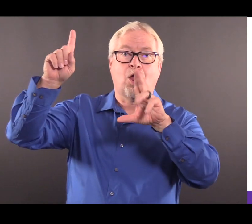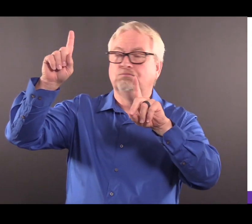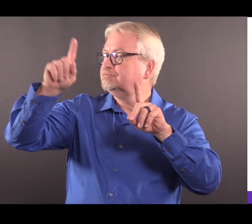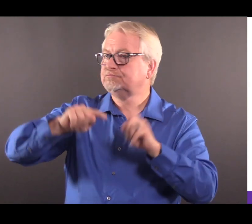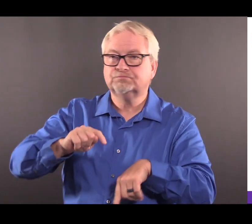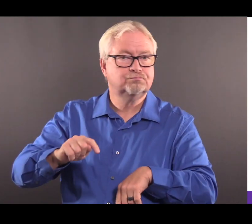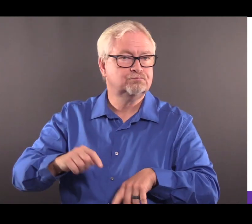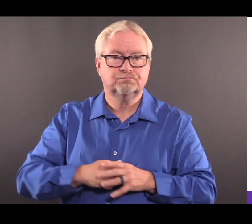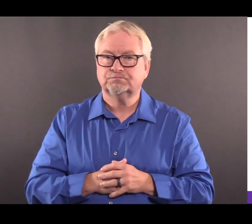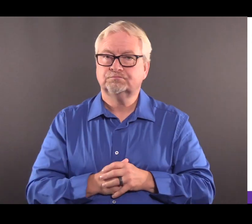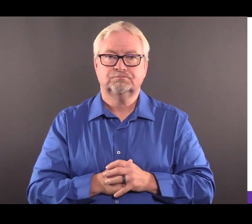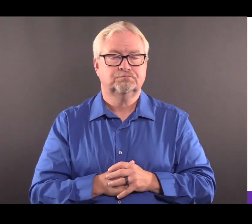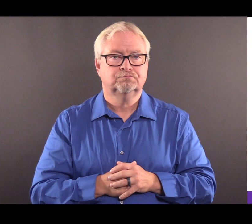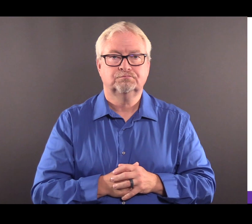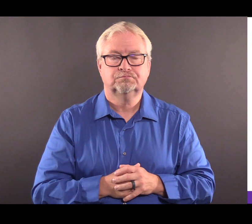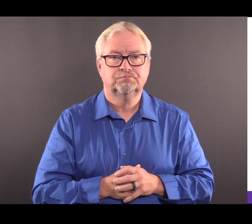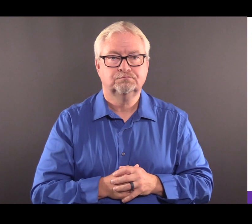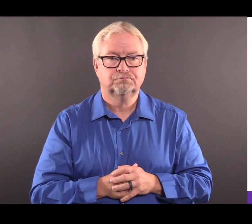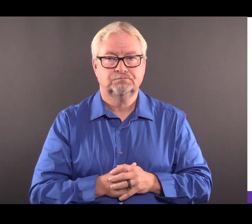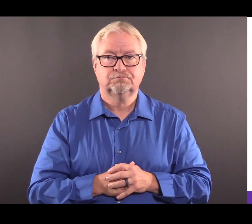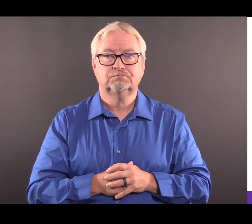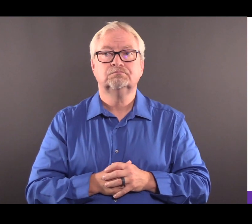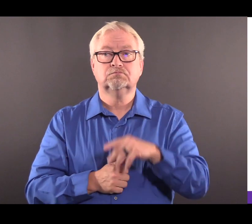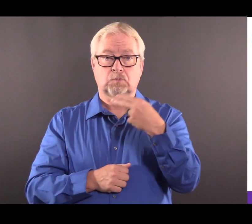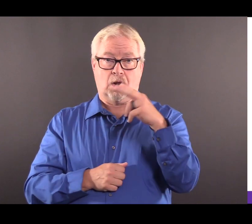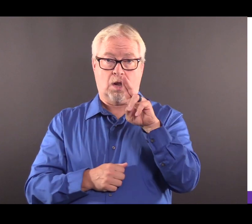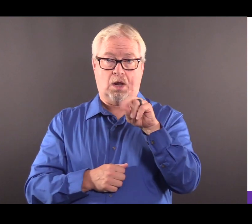a cloud-based data storage provider.